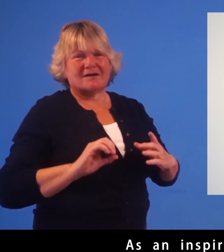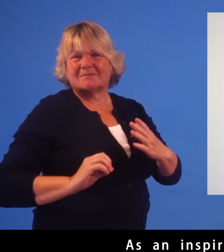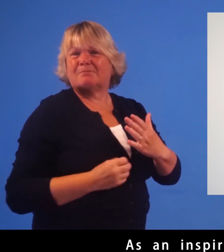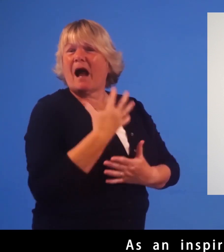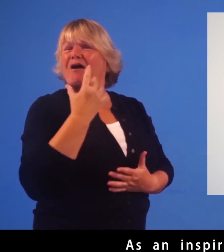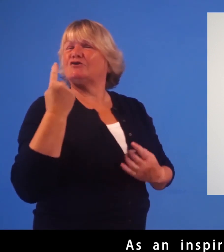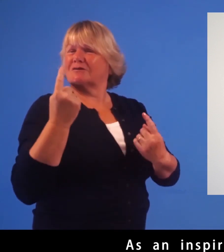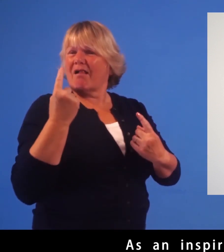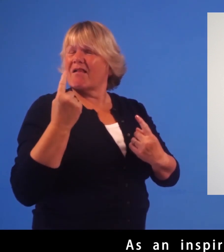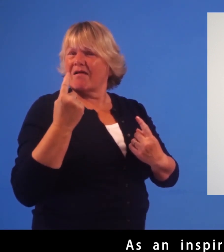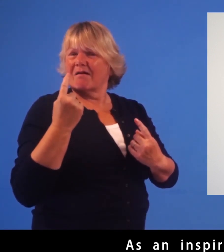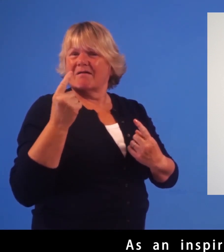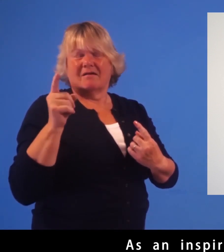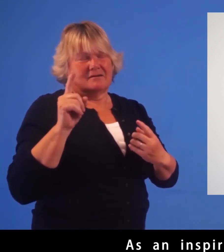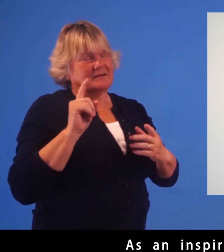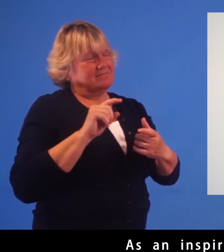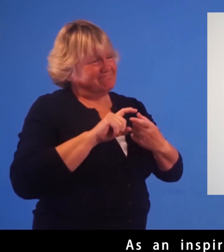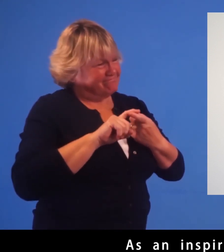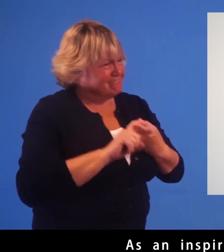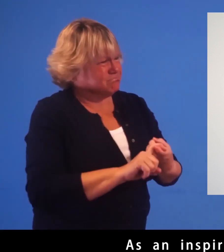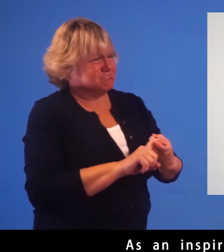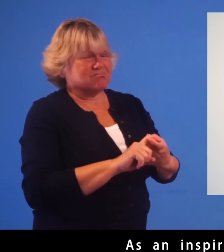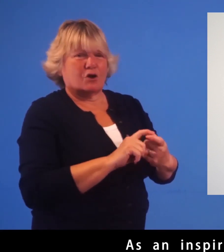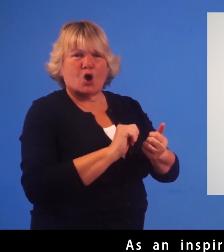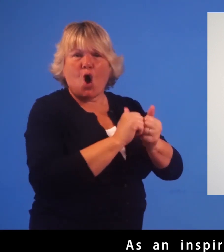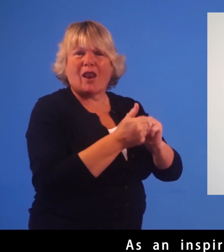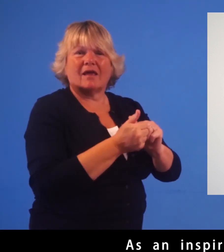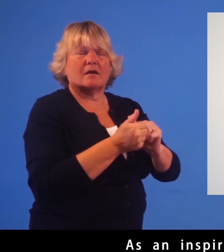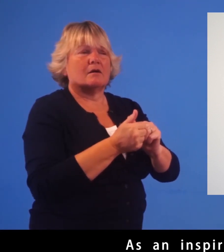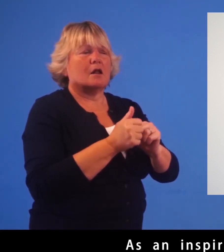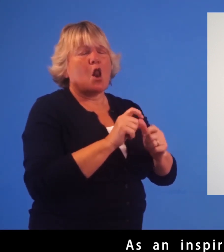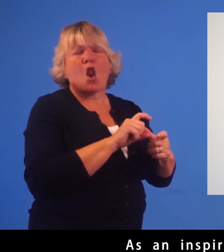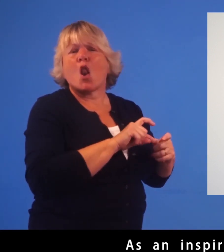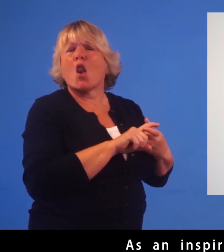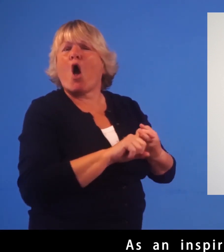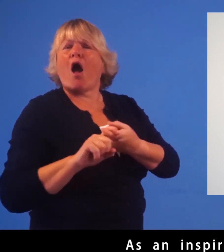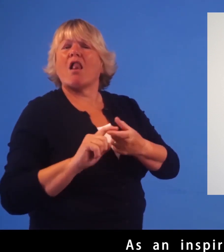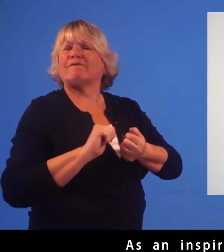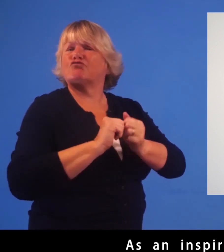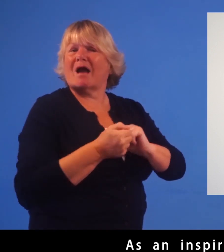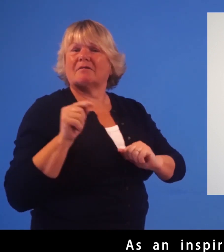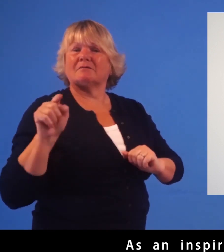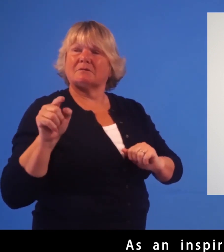As an inspirational teacher, dedicated colleague, and loyal friend,